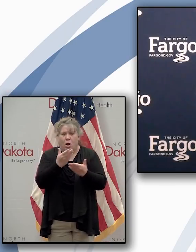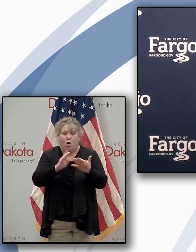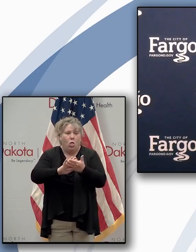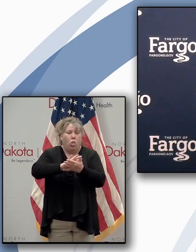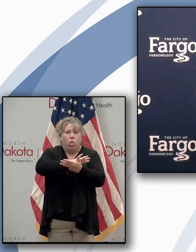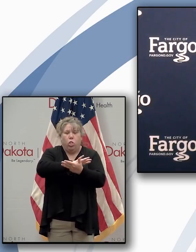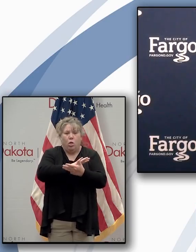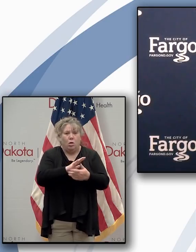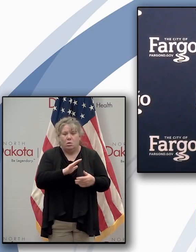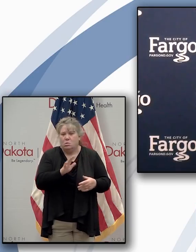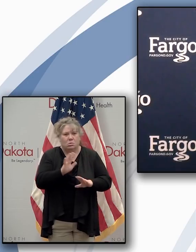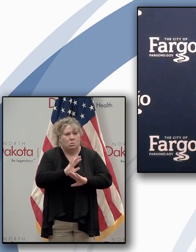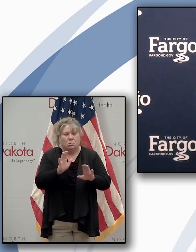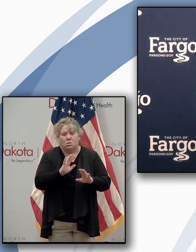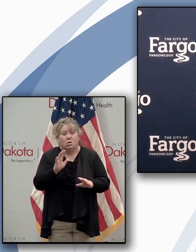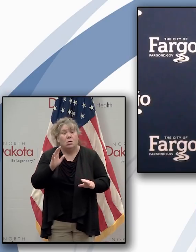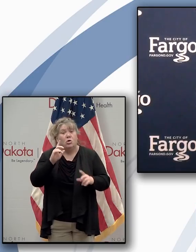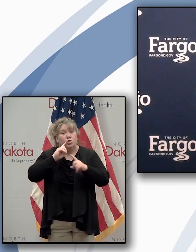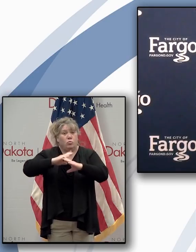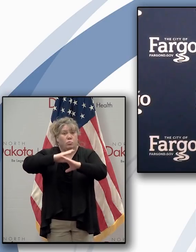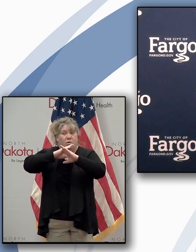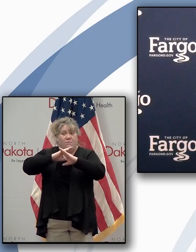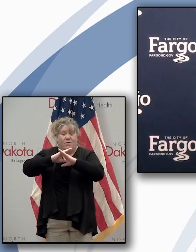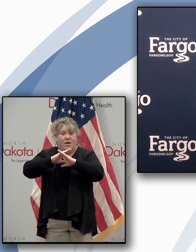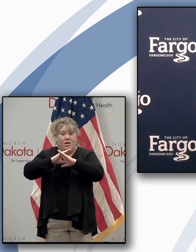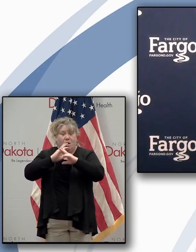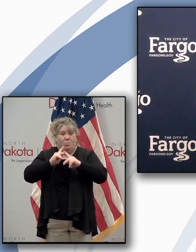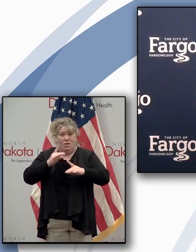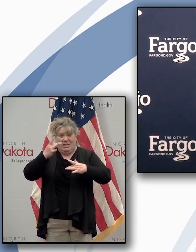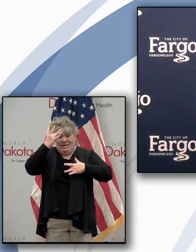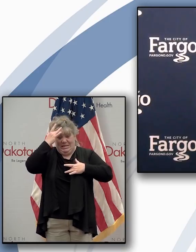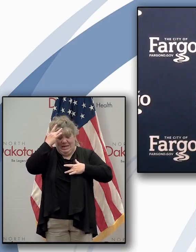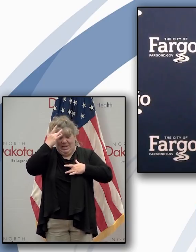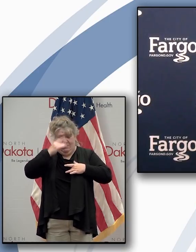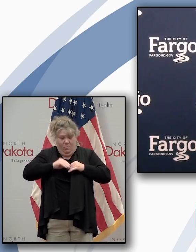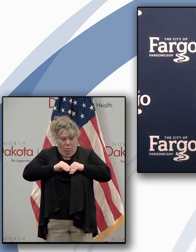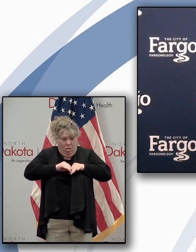cases. In order to prevent a carrier from spreading the disease,